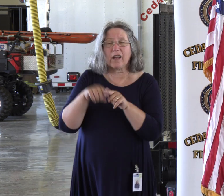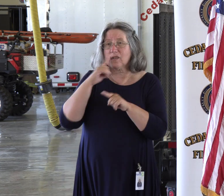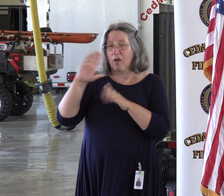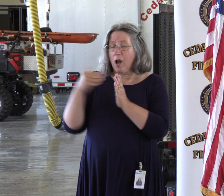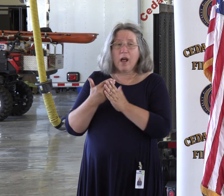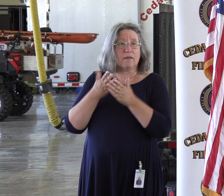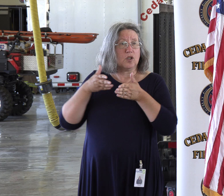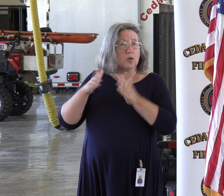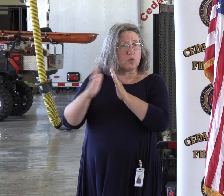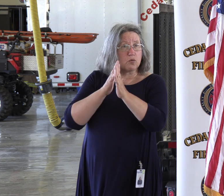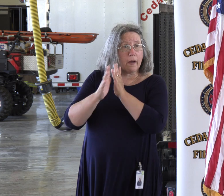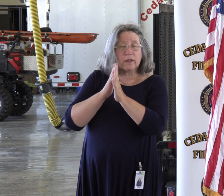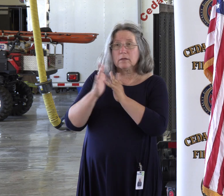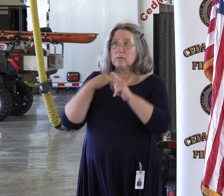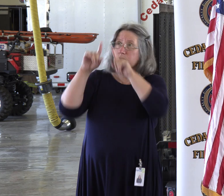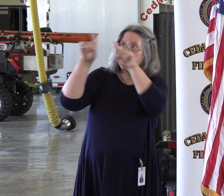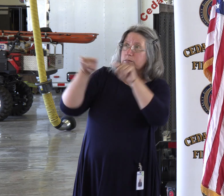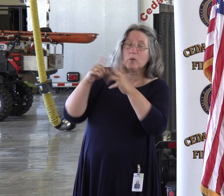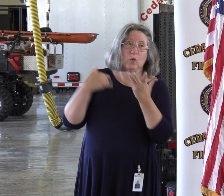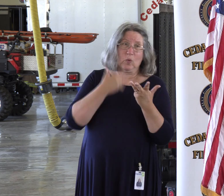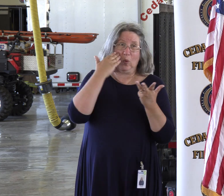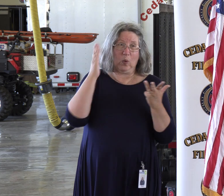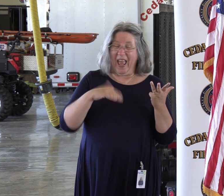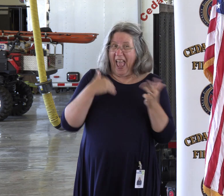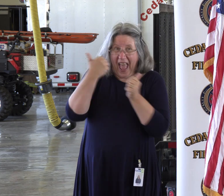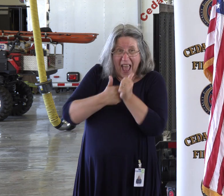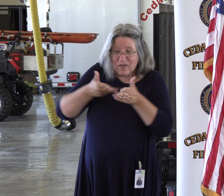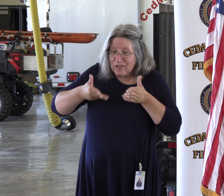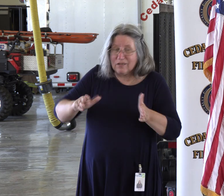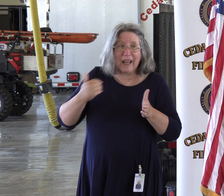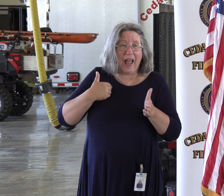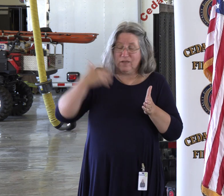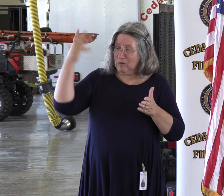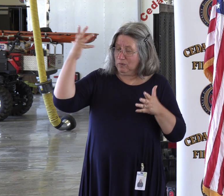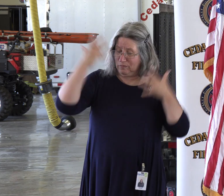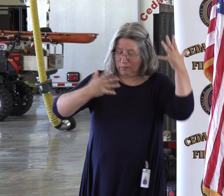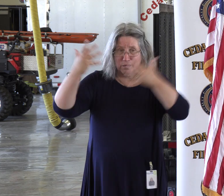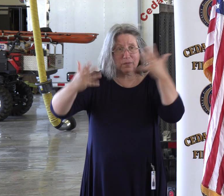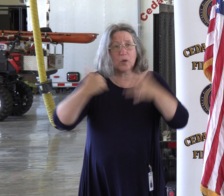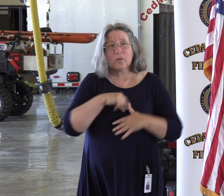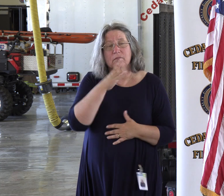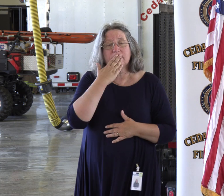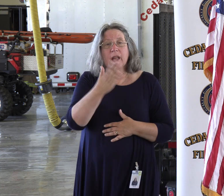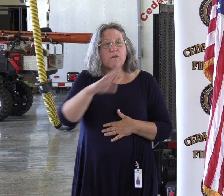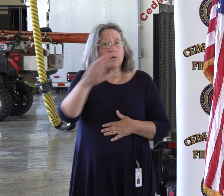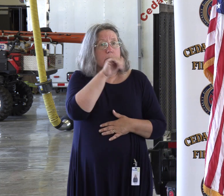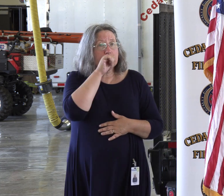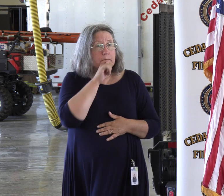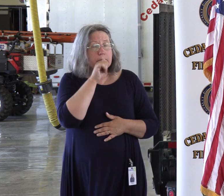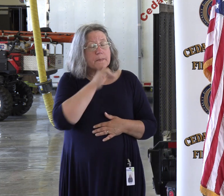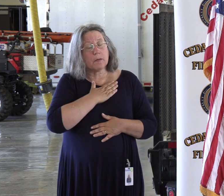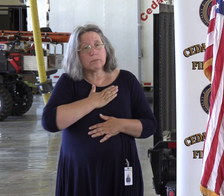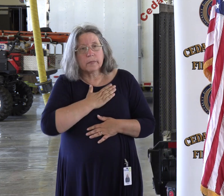our crews are dealing with a staggering volume of debris on every street in this city. We continue to appreciate your patience and understanding as we